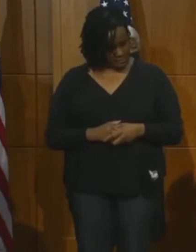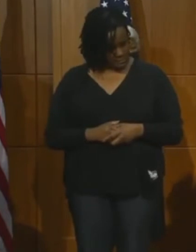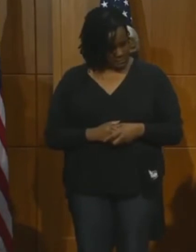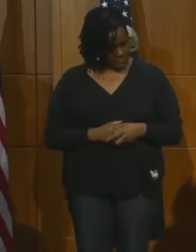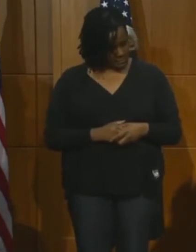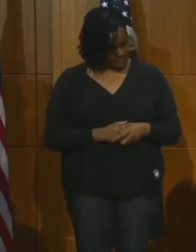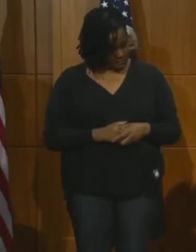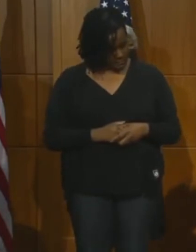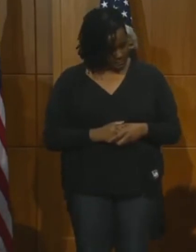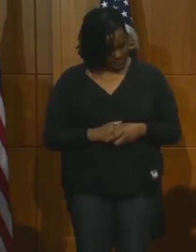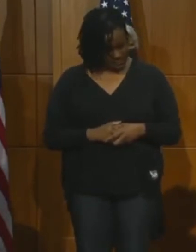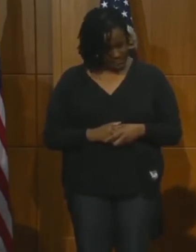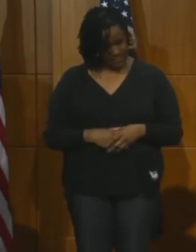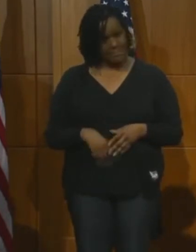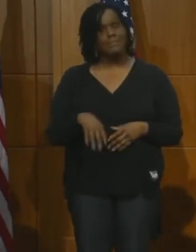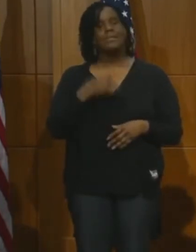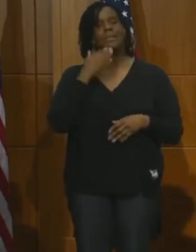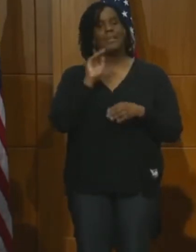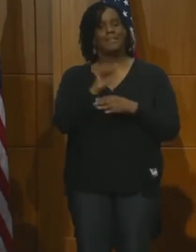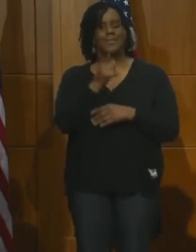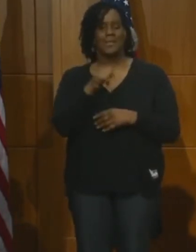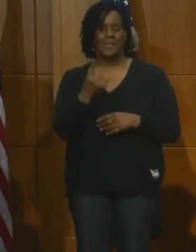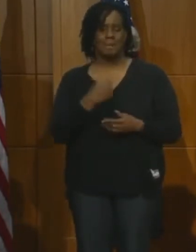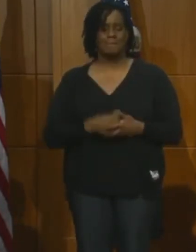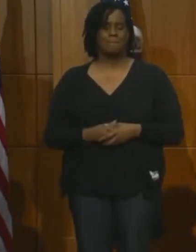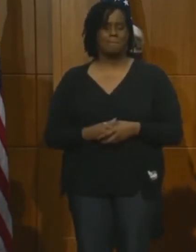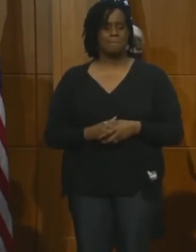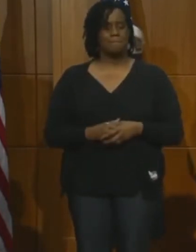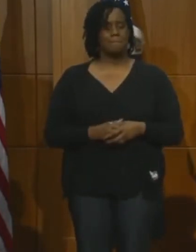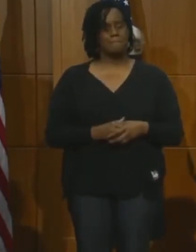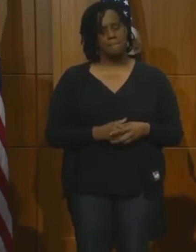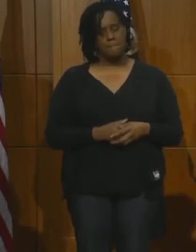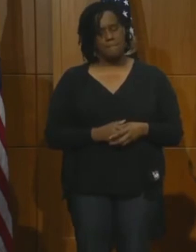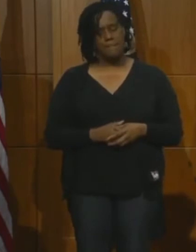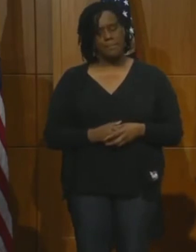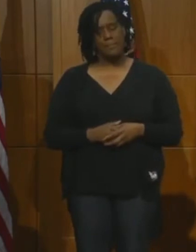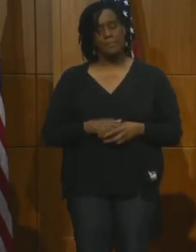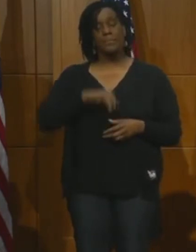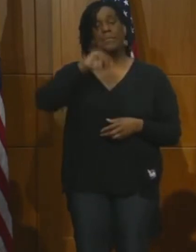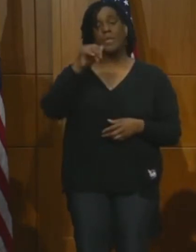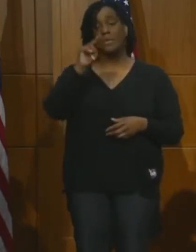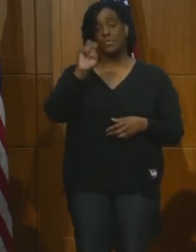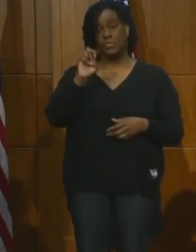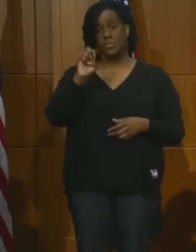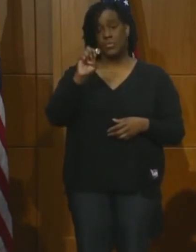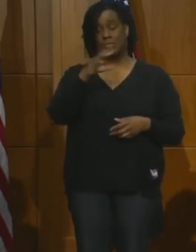Good afternoon, everyone. Good afternoon. June and